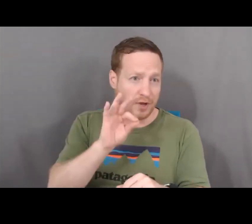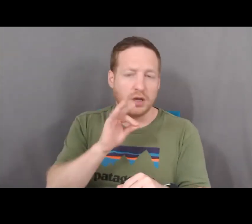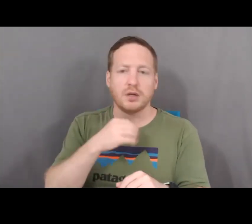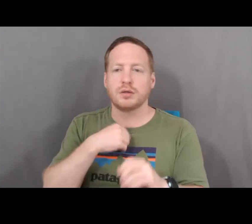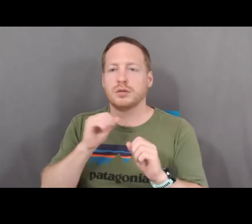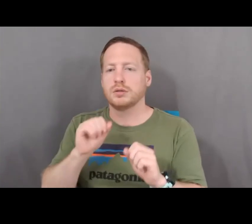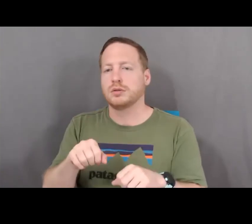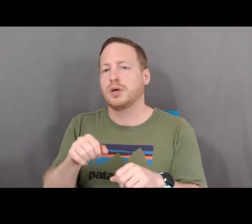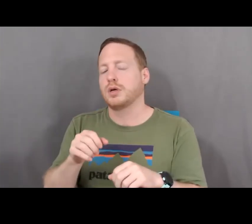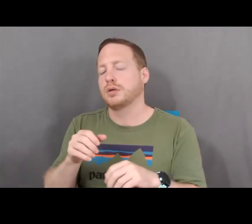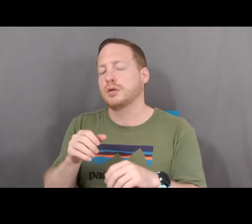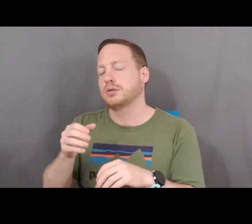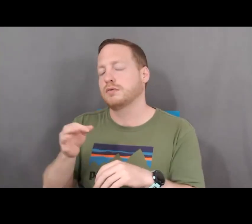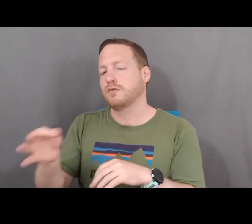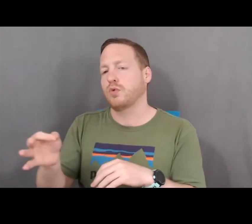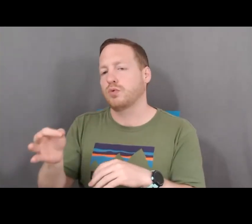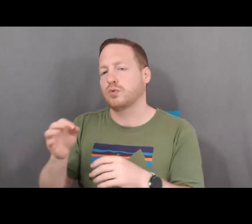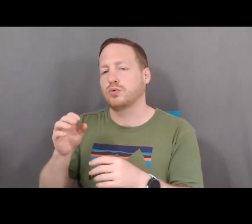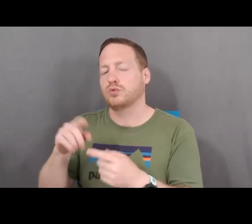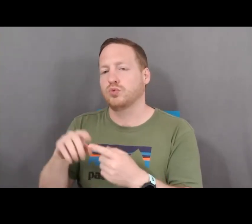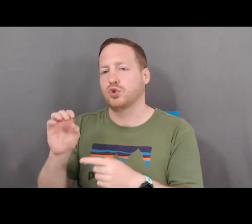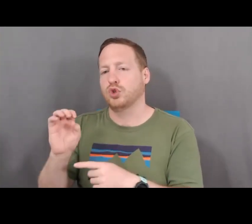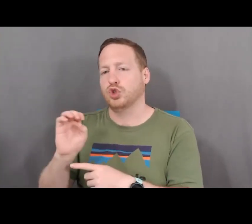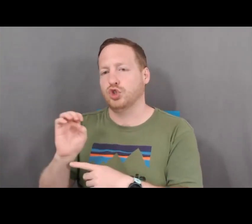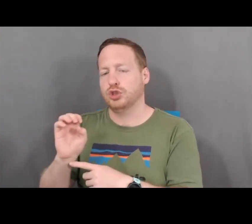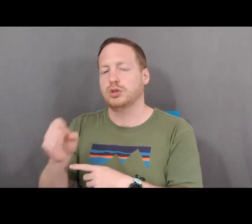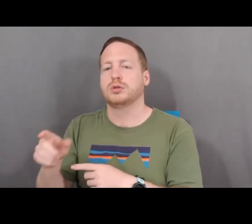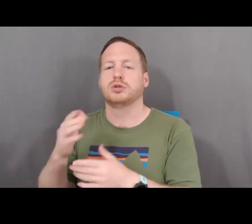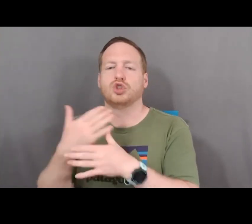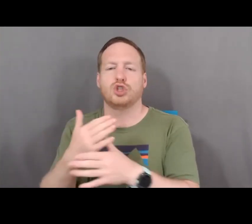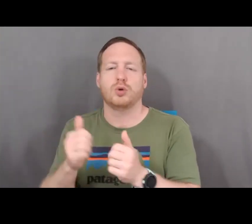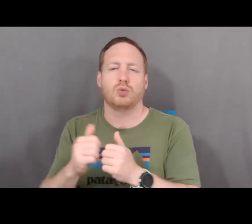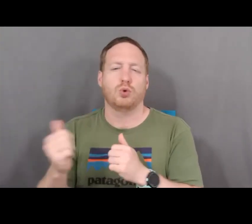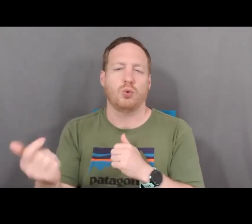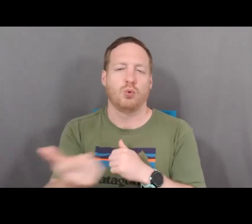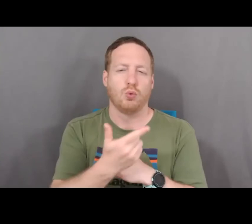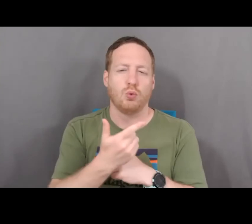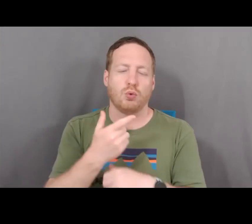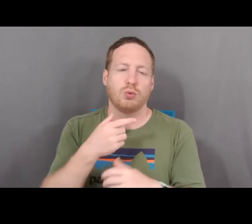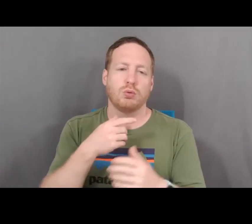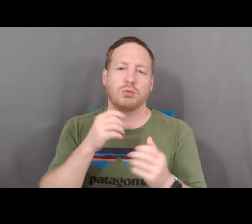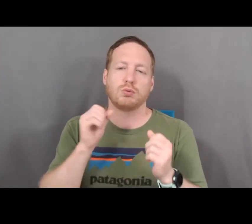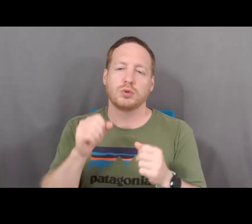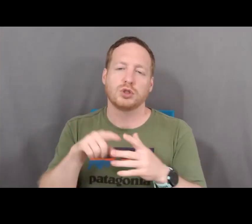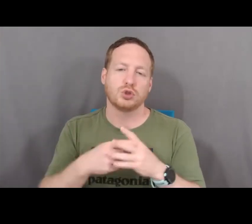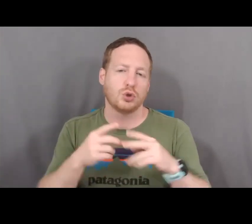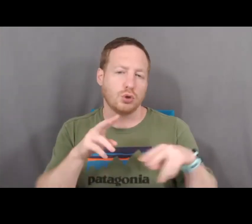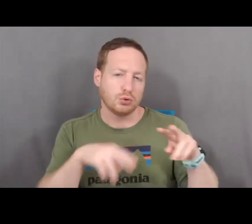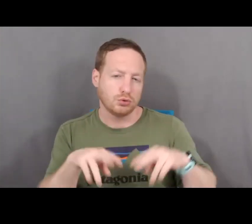of the officers and the commissioners. I'm going to look for that paperwork and send that to Ernest, and he can share that